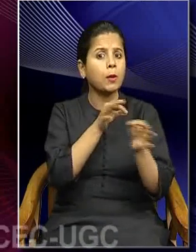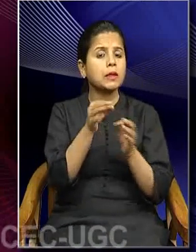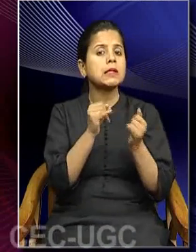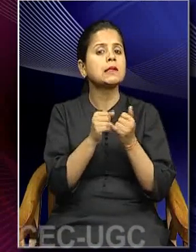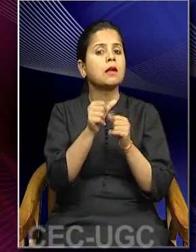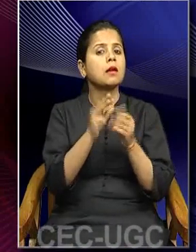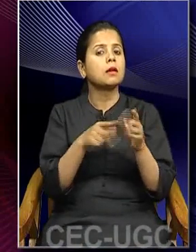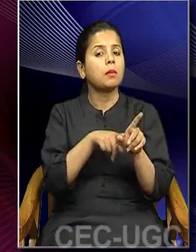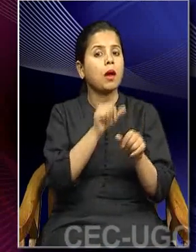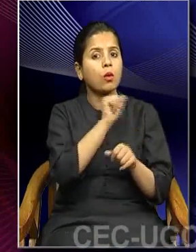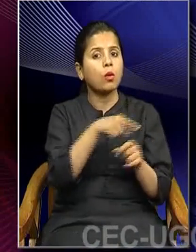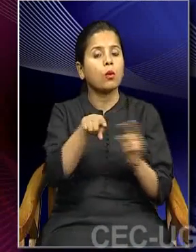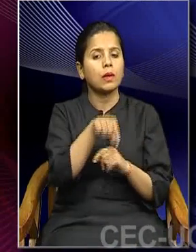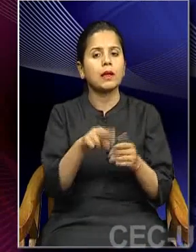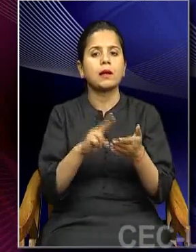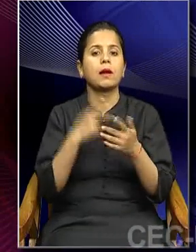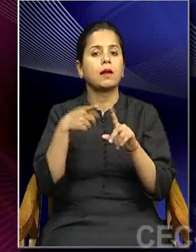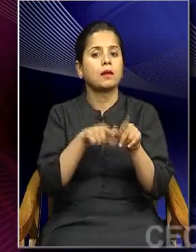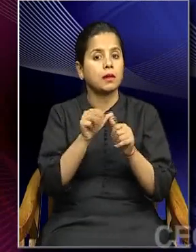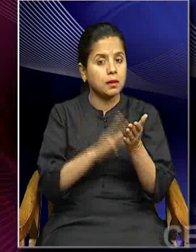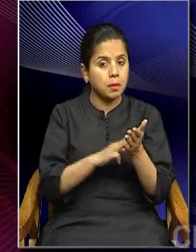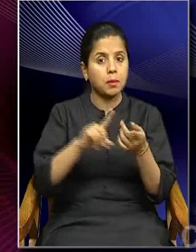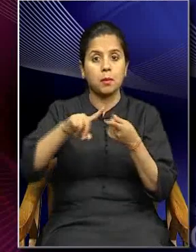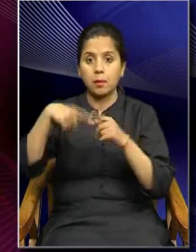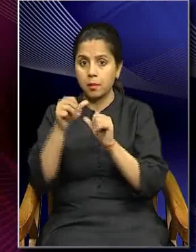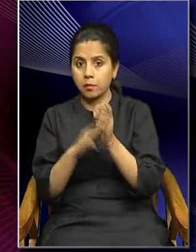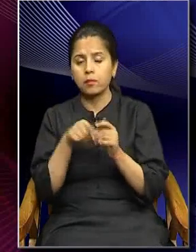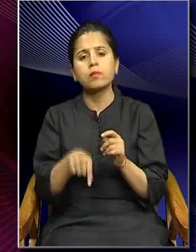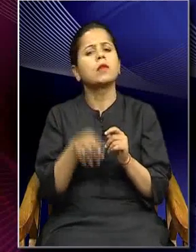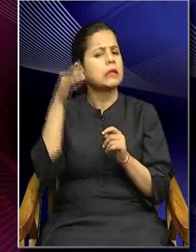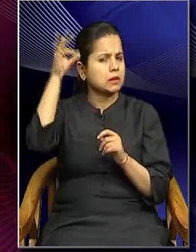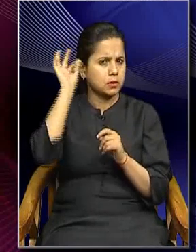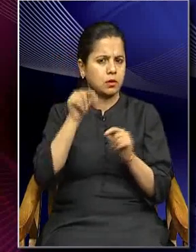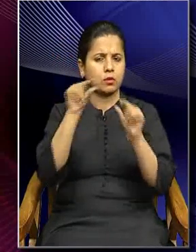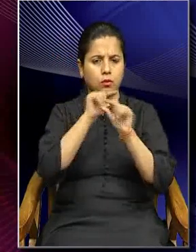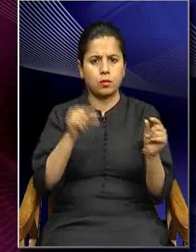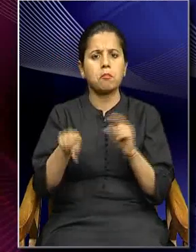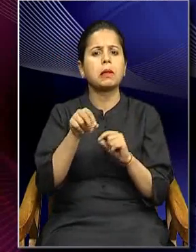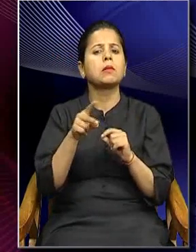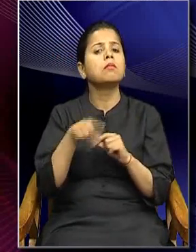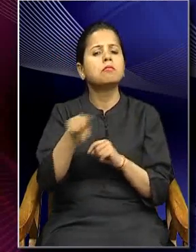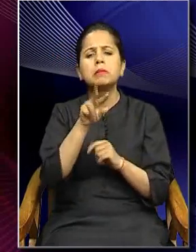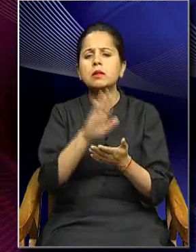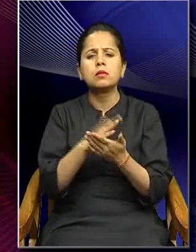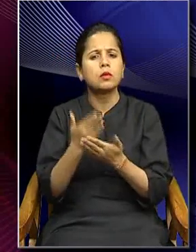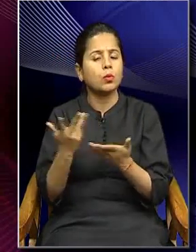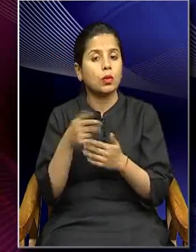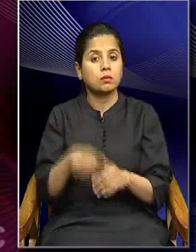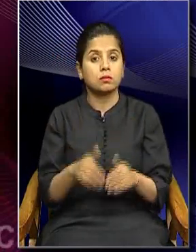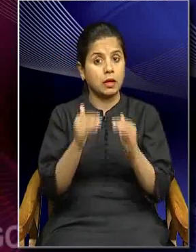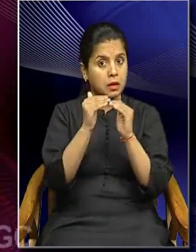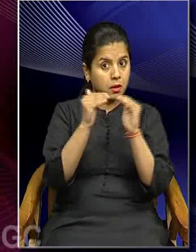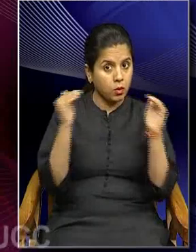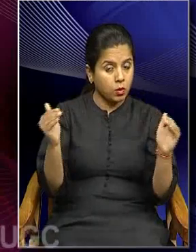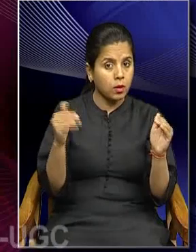samanya as nityam ekam anekanugatam samanyam, meaning samanya